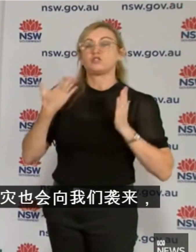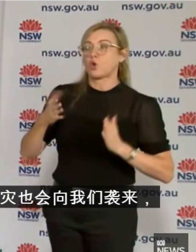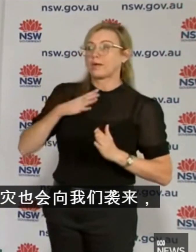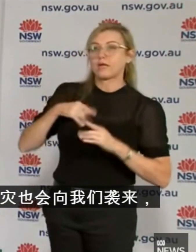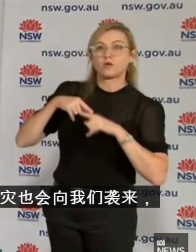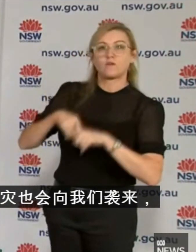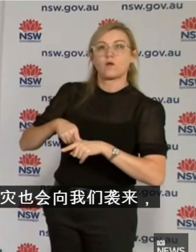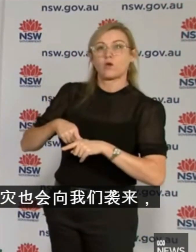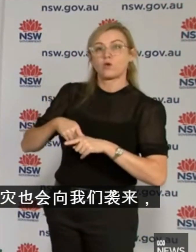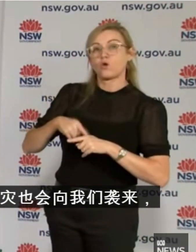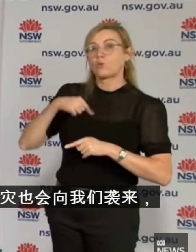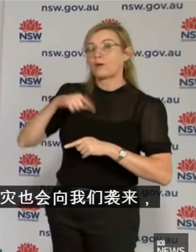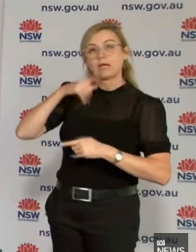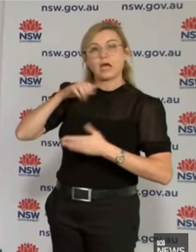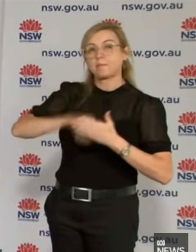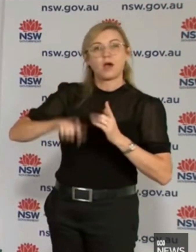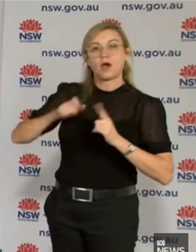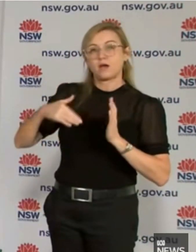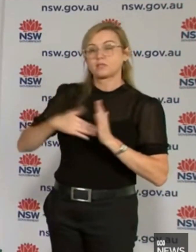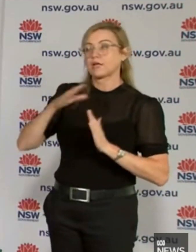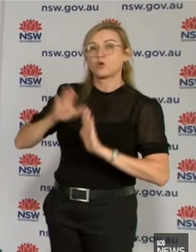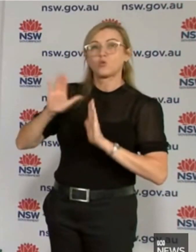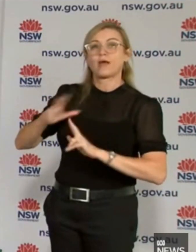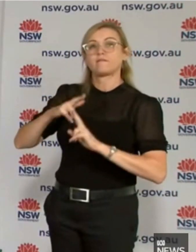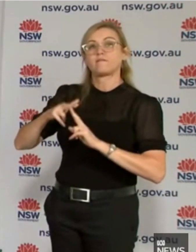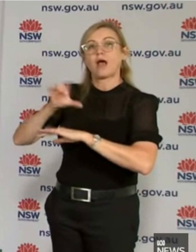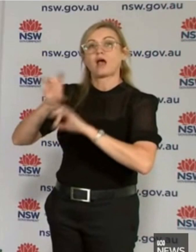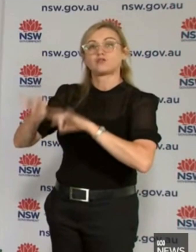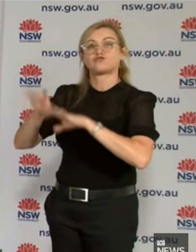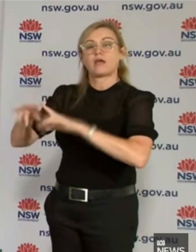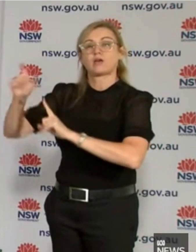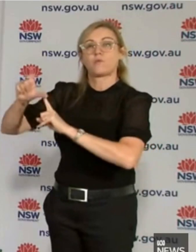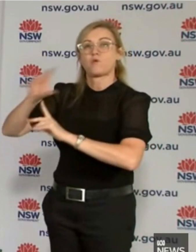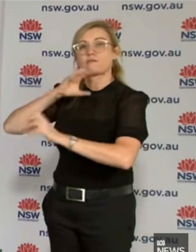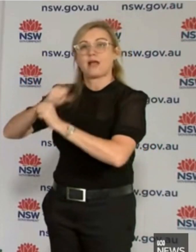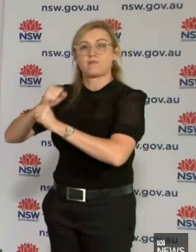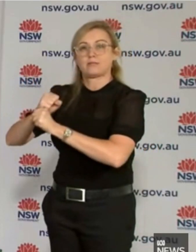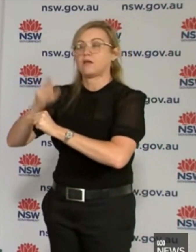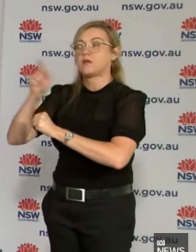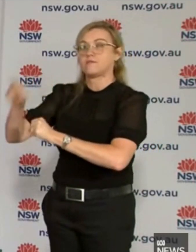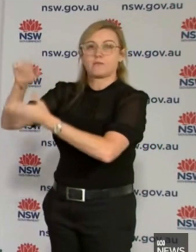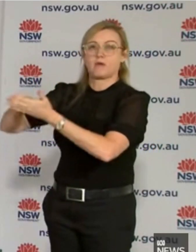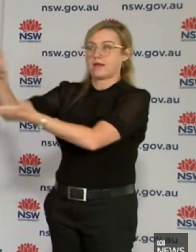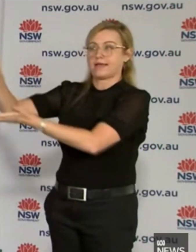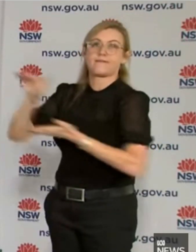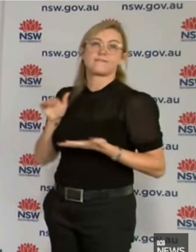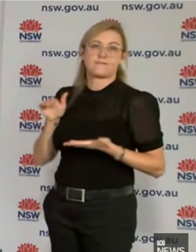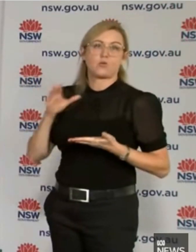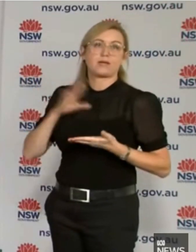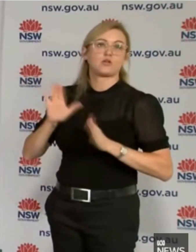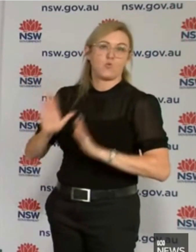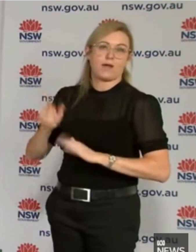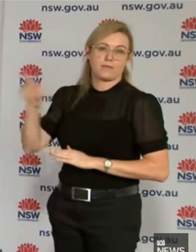in a month's time. So we need to have real line of sight on that. But right now, the focus